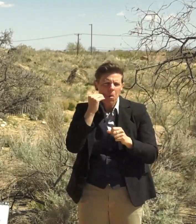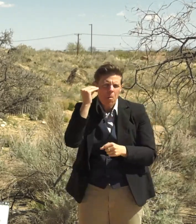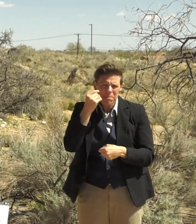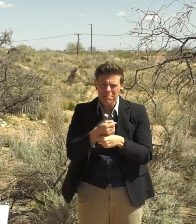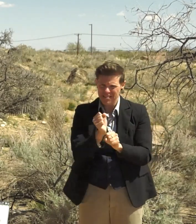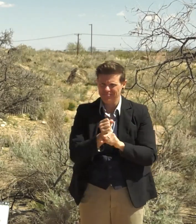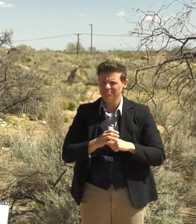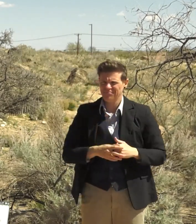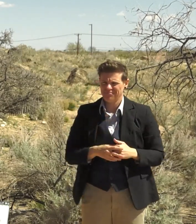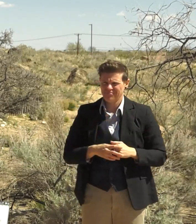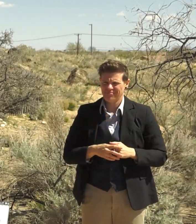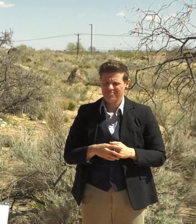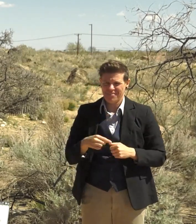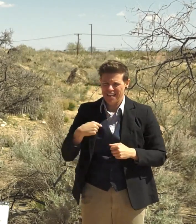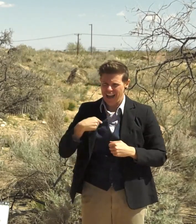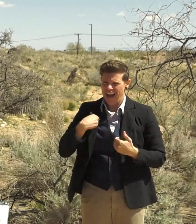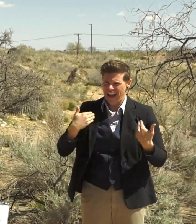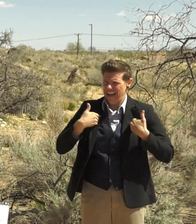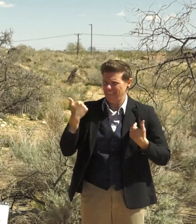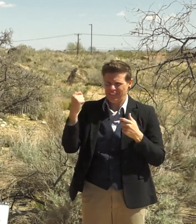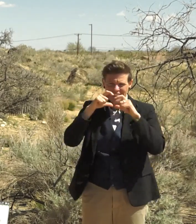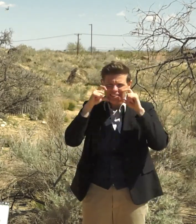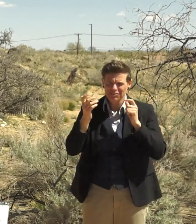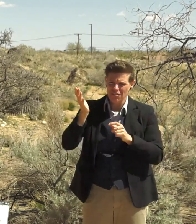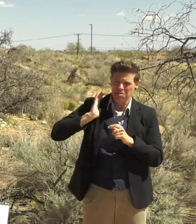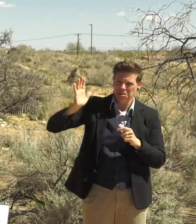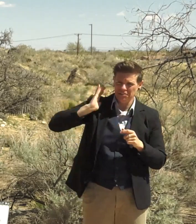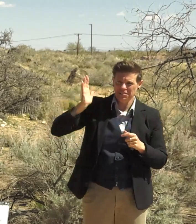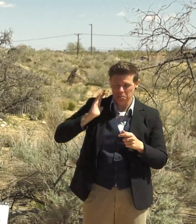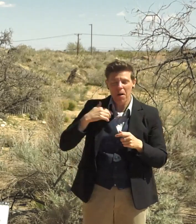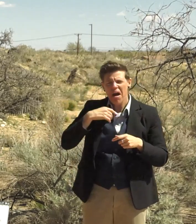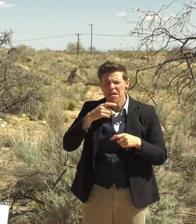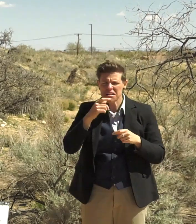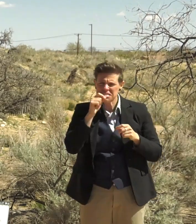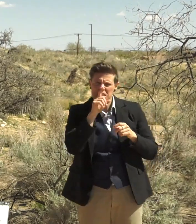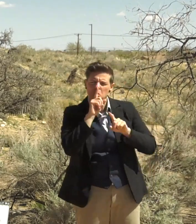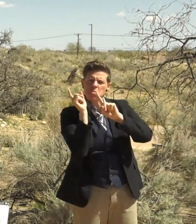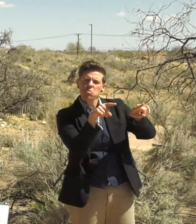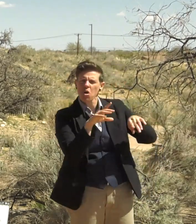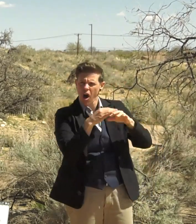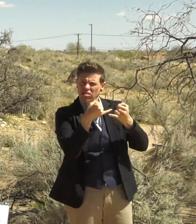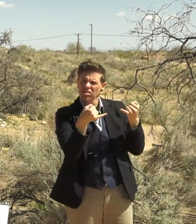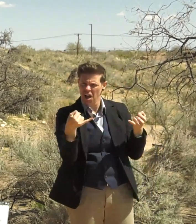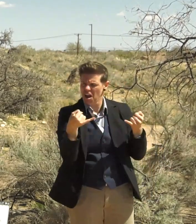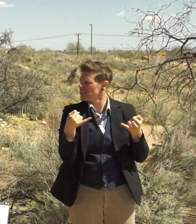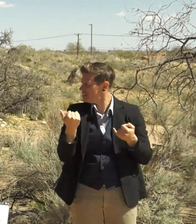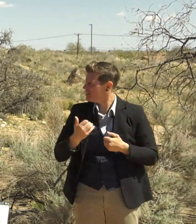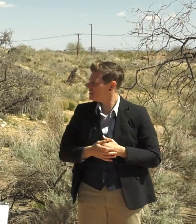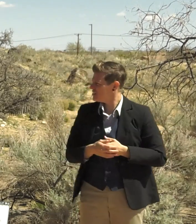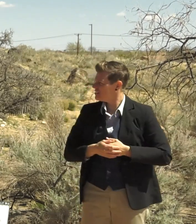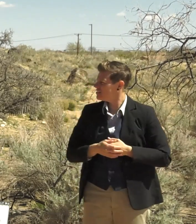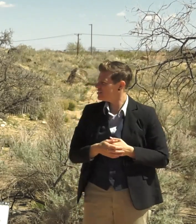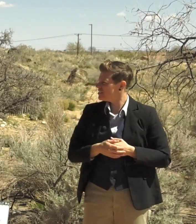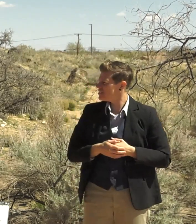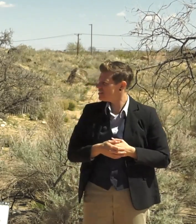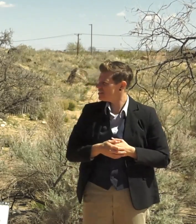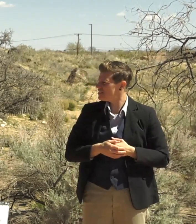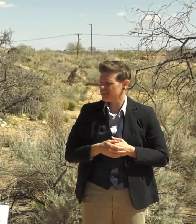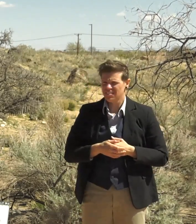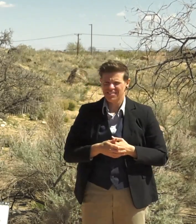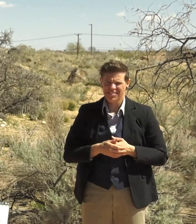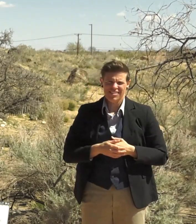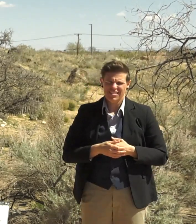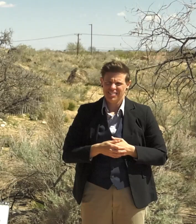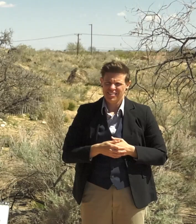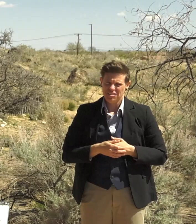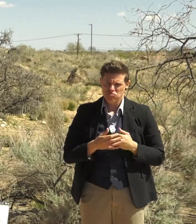readily available online. Pulls on just like a regular mask to cover your face. This is the type of thing that there's designs